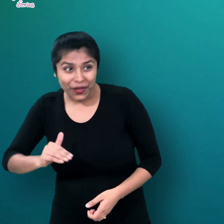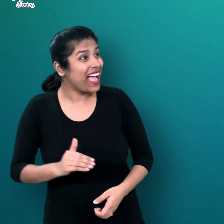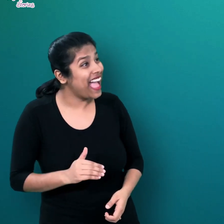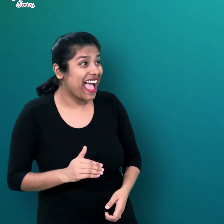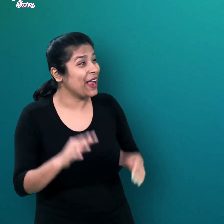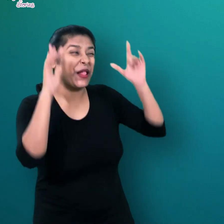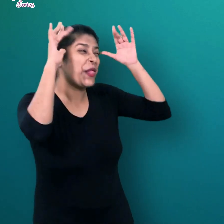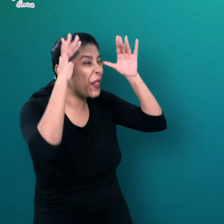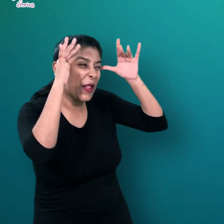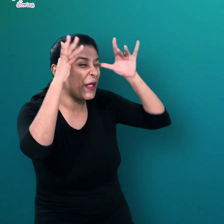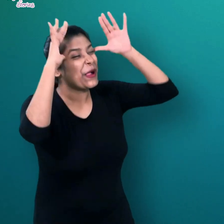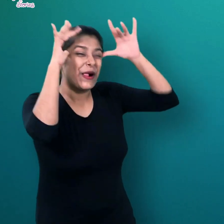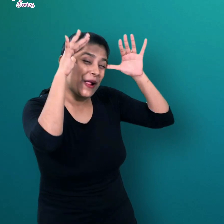Manju stuck her tongue out.